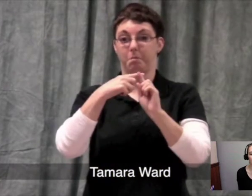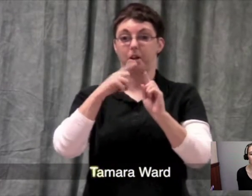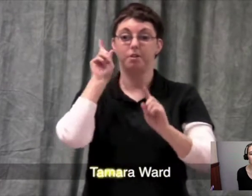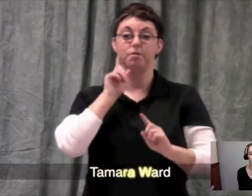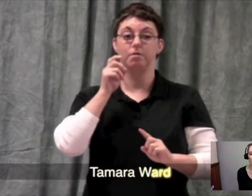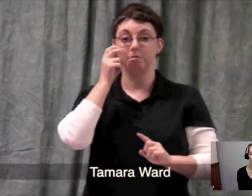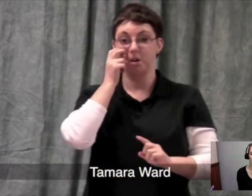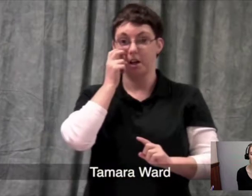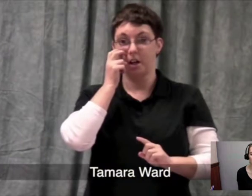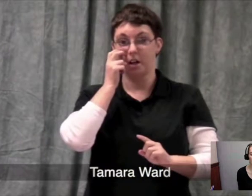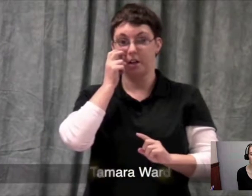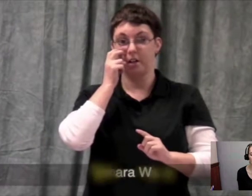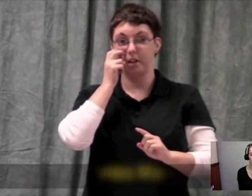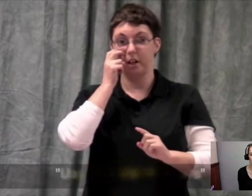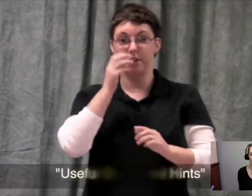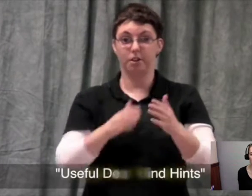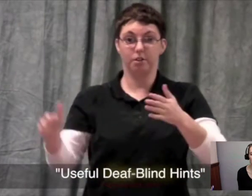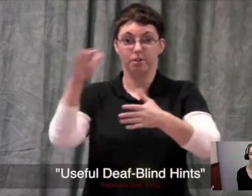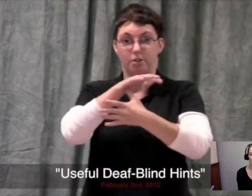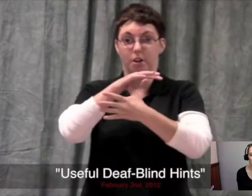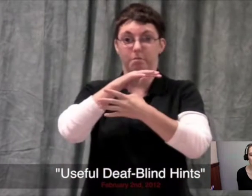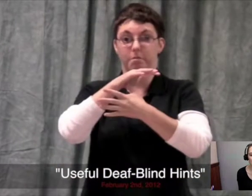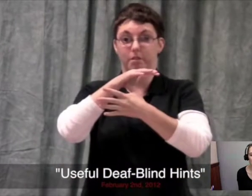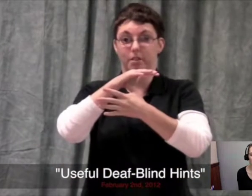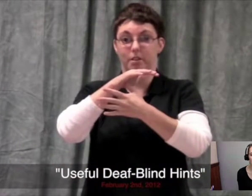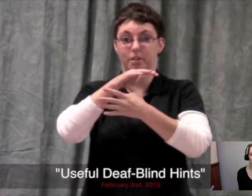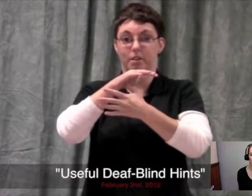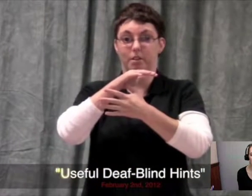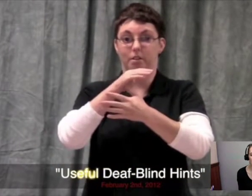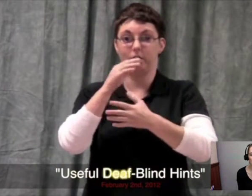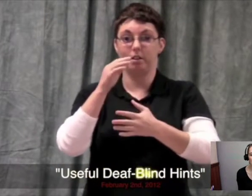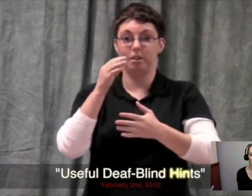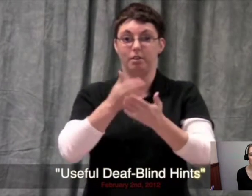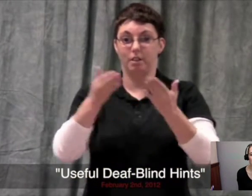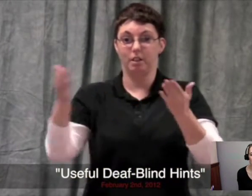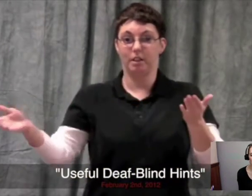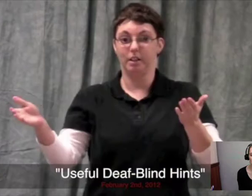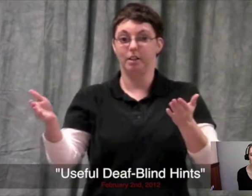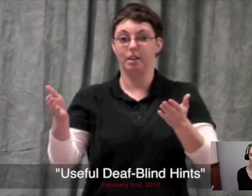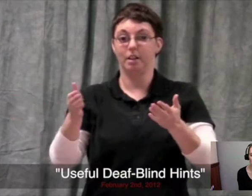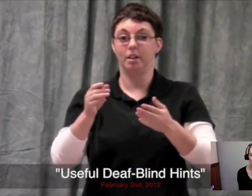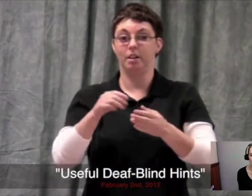Hi, my name is Tamara Wood, and today I'm going to explain the top things that you need to do while interpreting for a